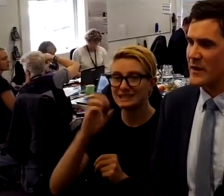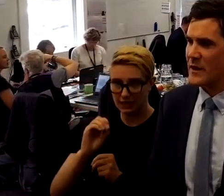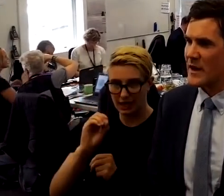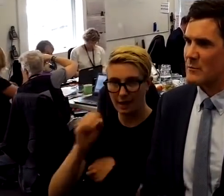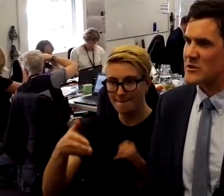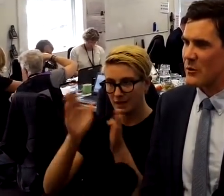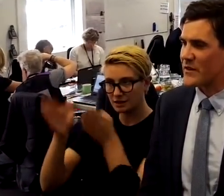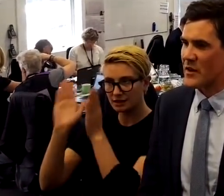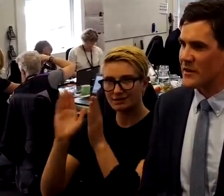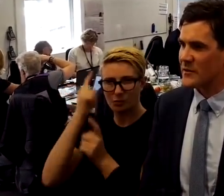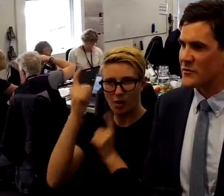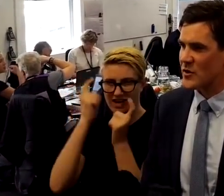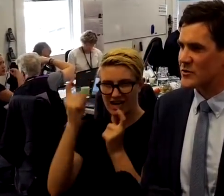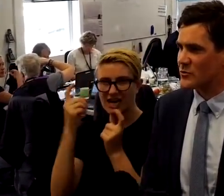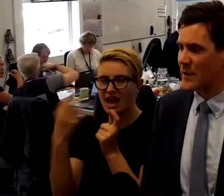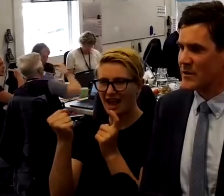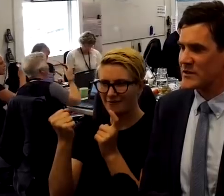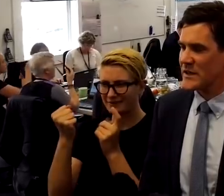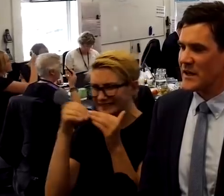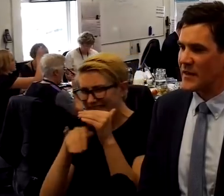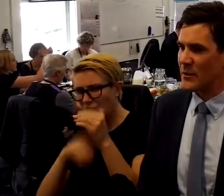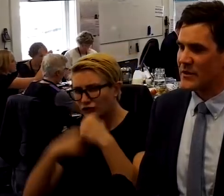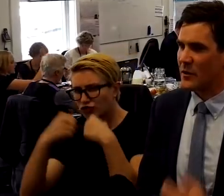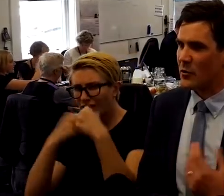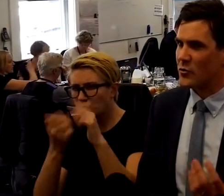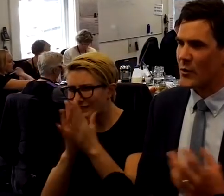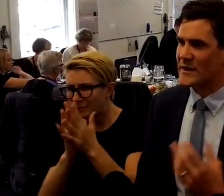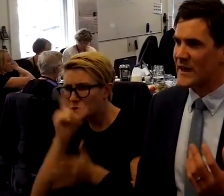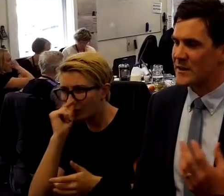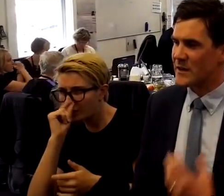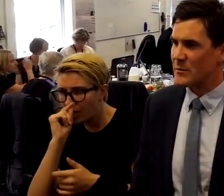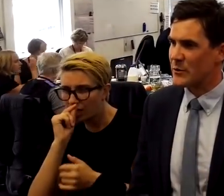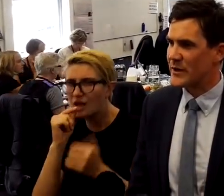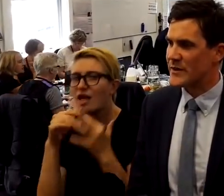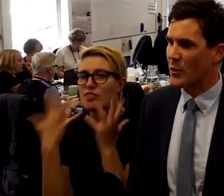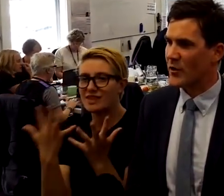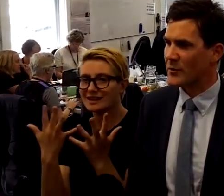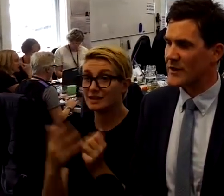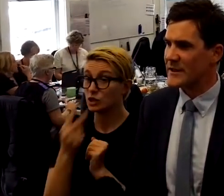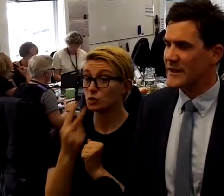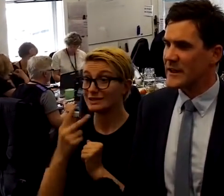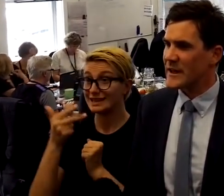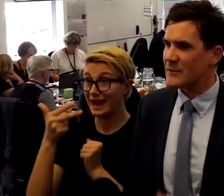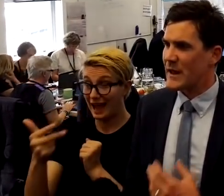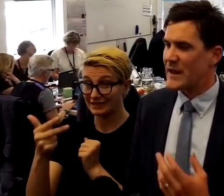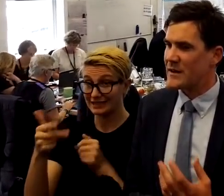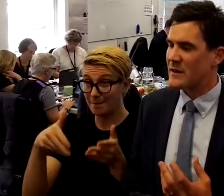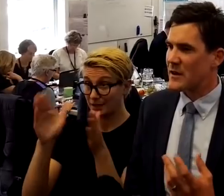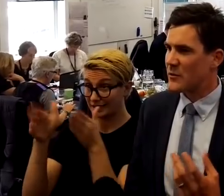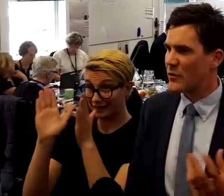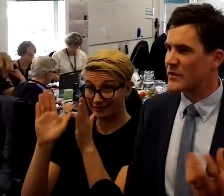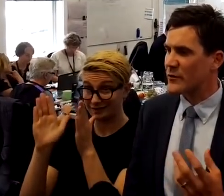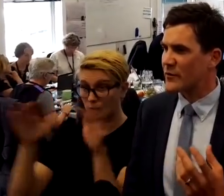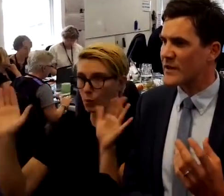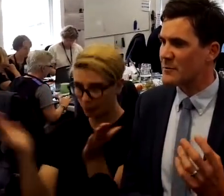of showing signs of structural damage, and then we said, oh, look, 28 buildings approximately had